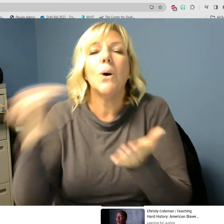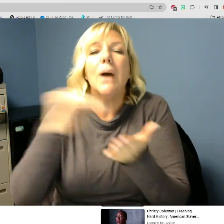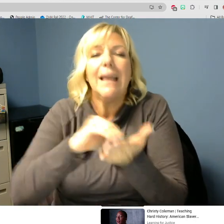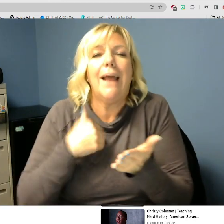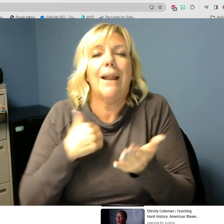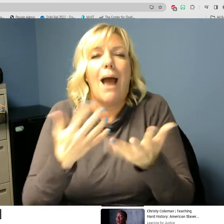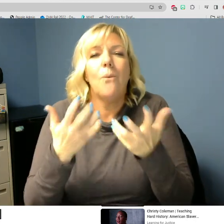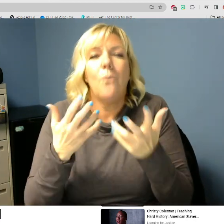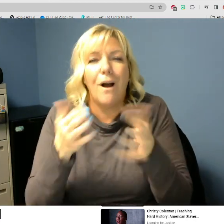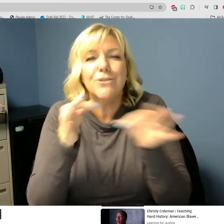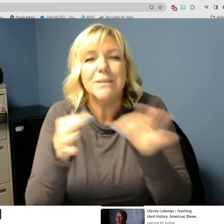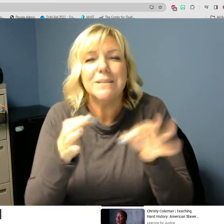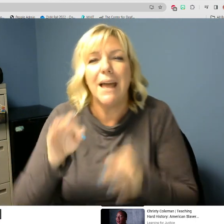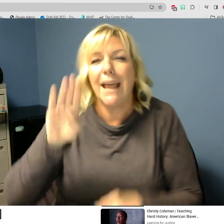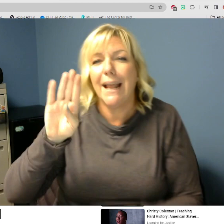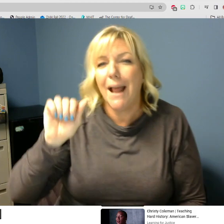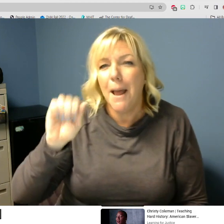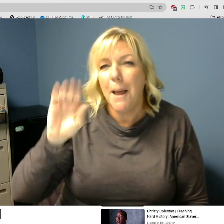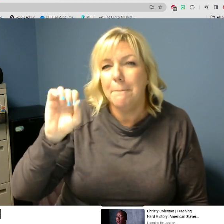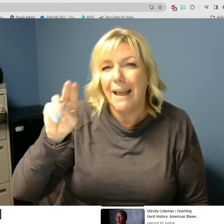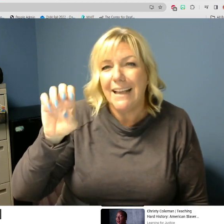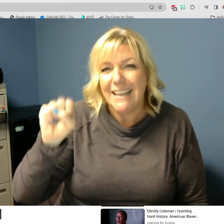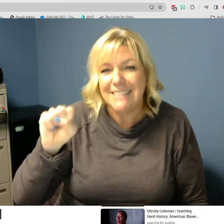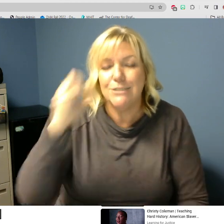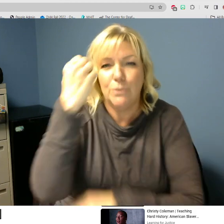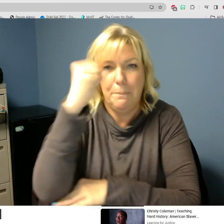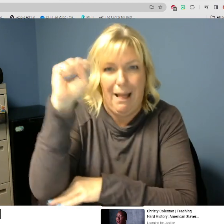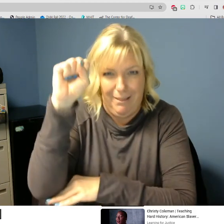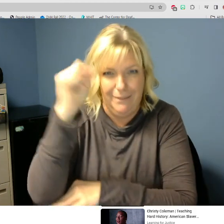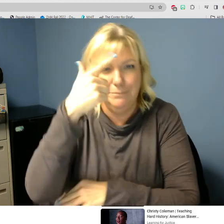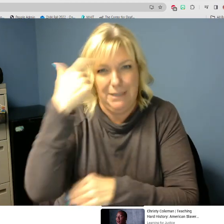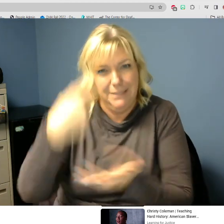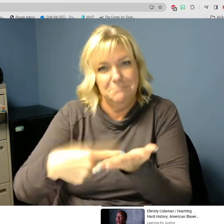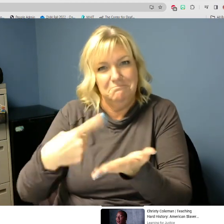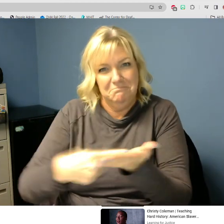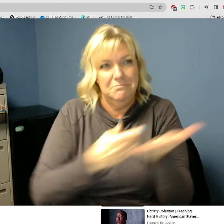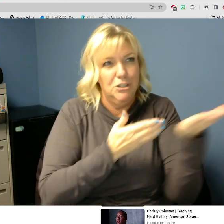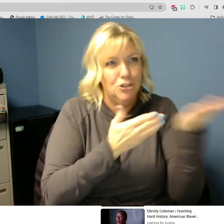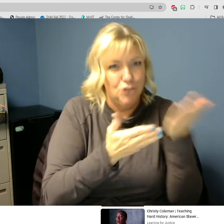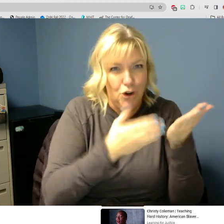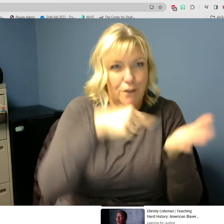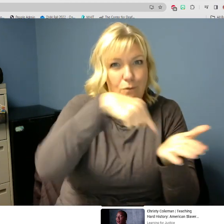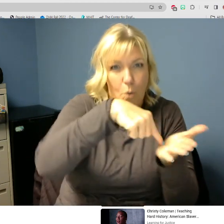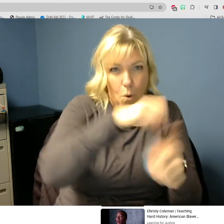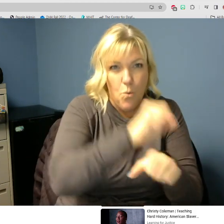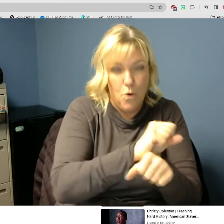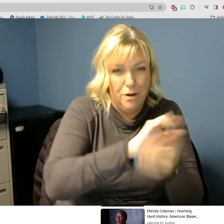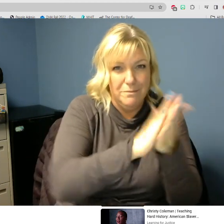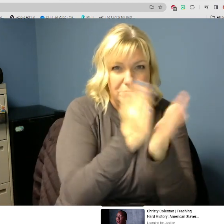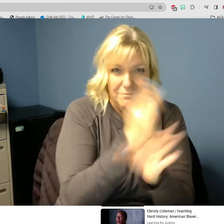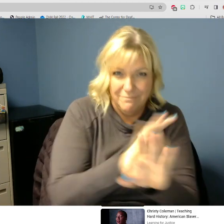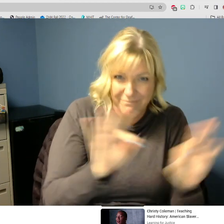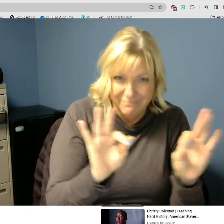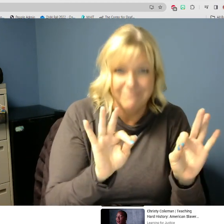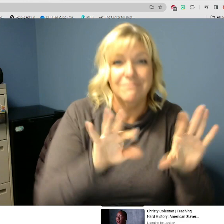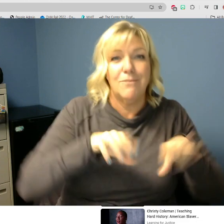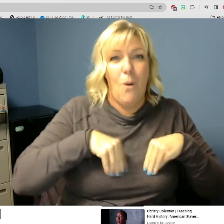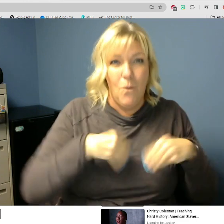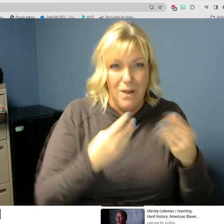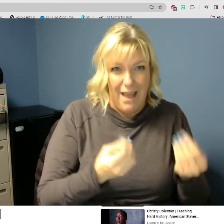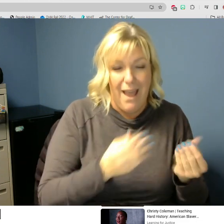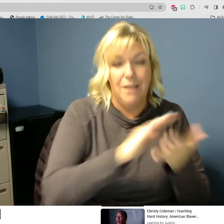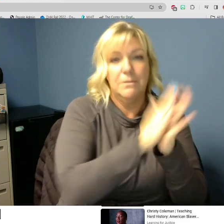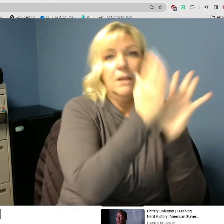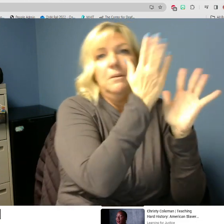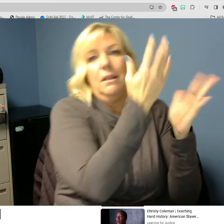Bacon's Rebellion out there for y'all because we are talking about this shift from servitude to slavery. But in relation to women's history, I thought you'd find it of